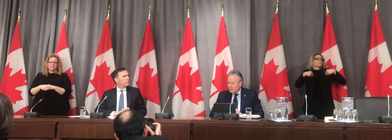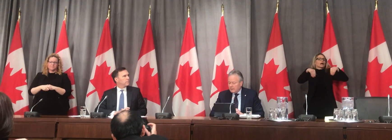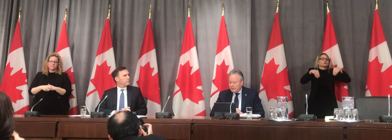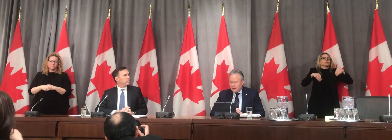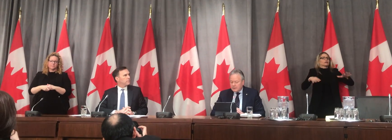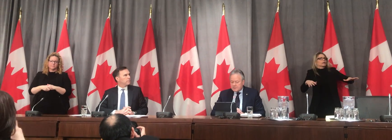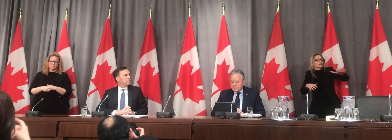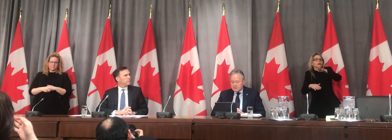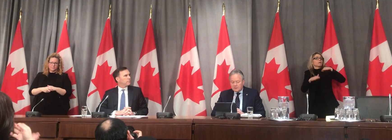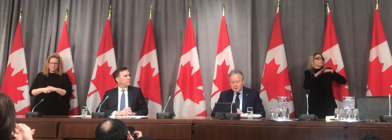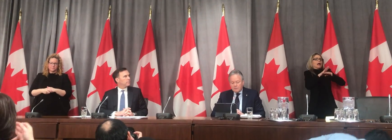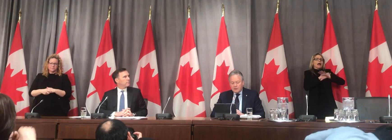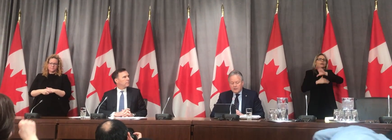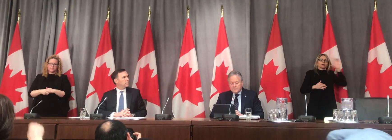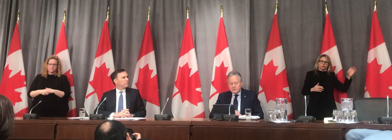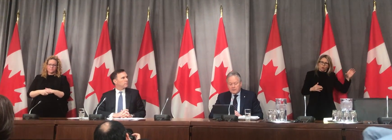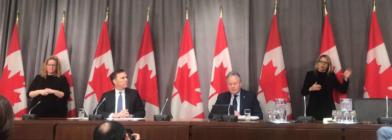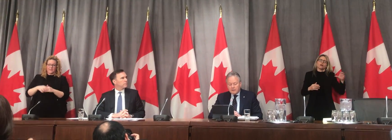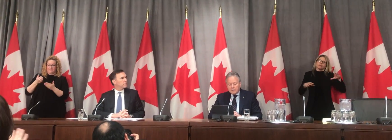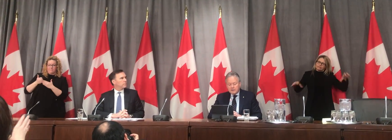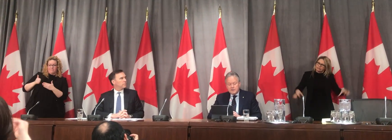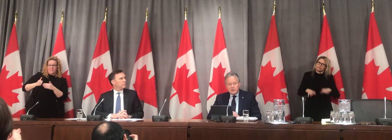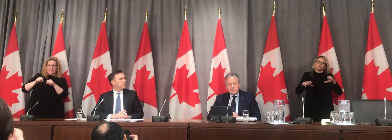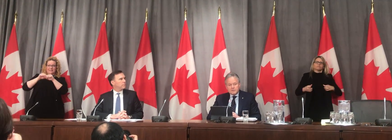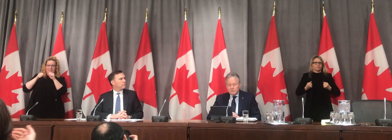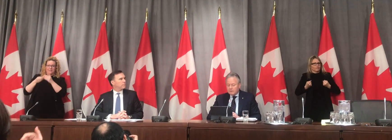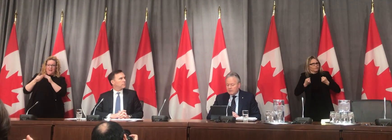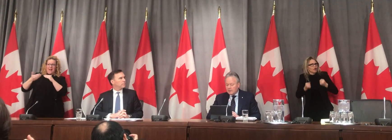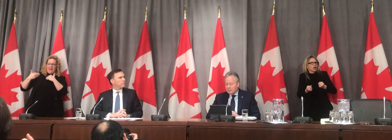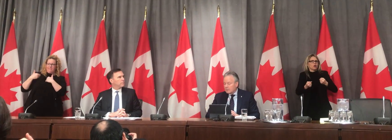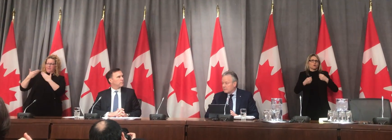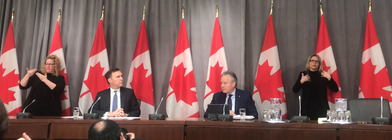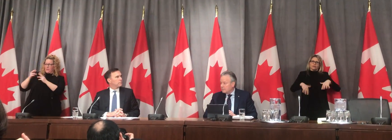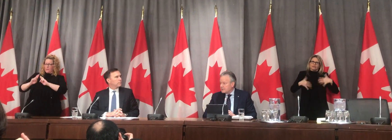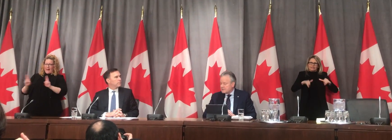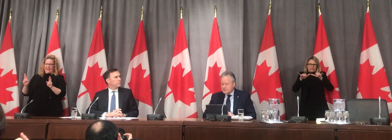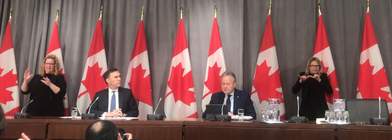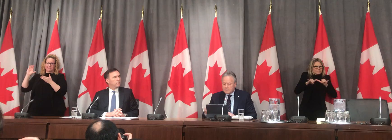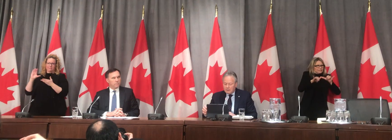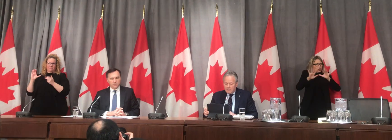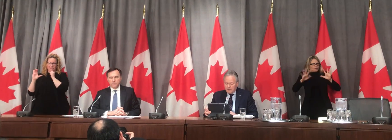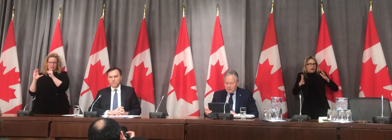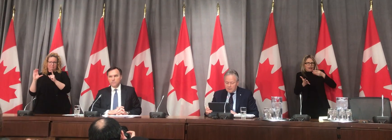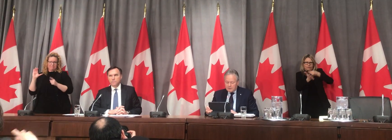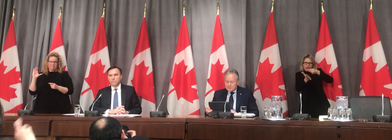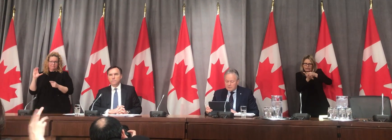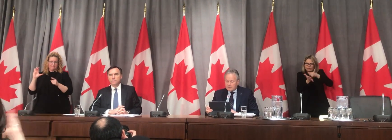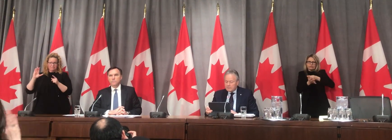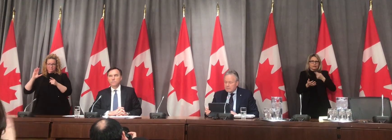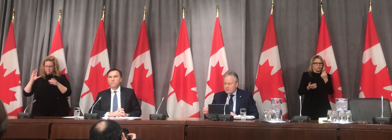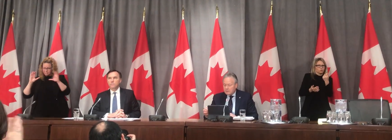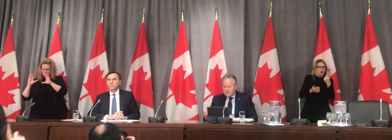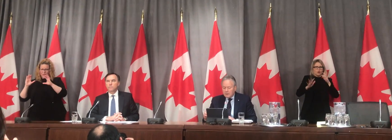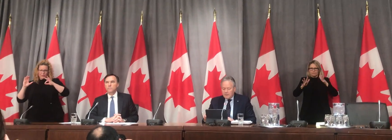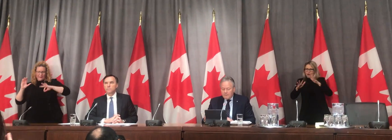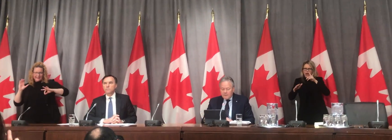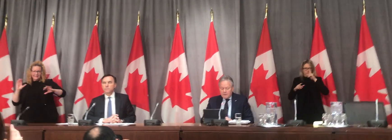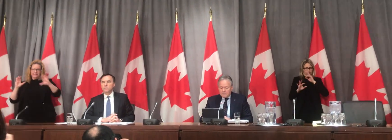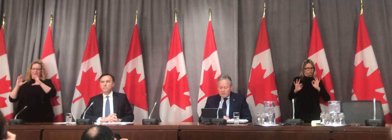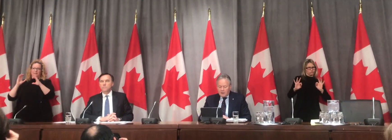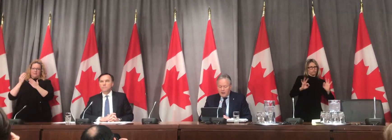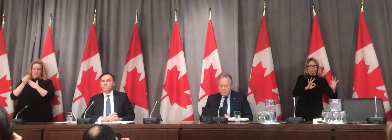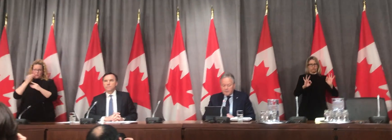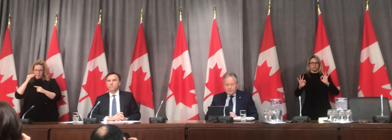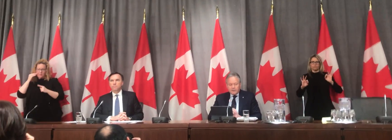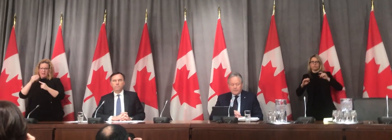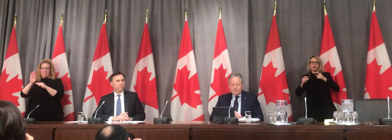system has sufficient liquidity so that credit continues to be available to businesses and to households.